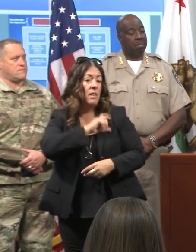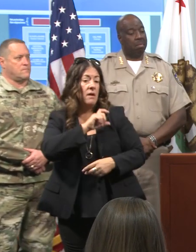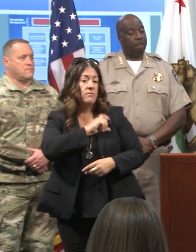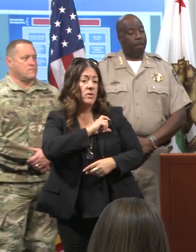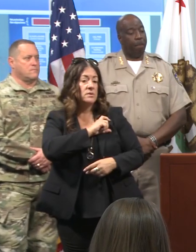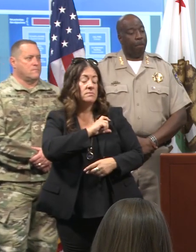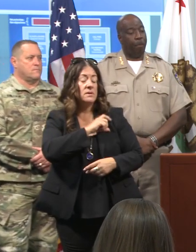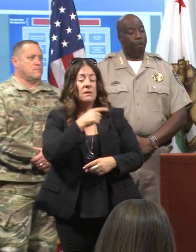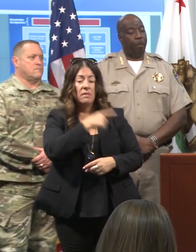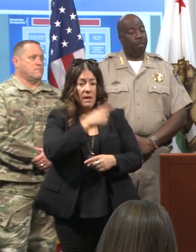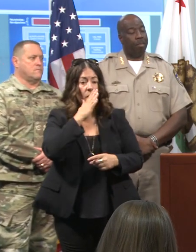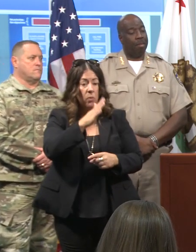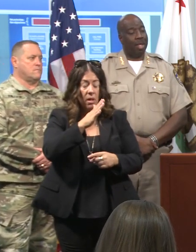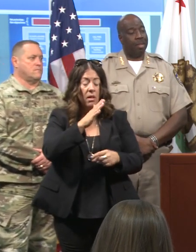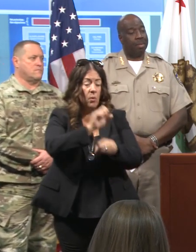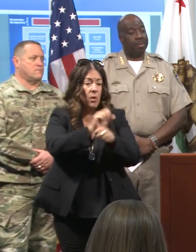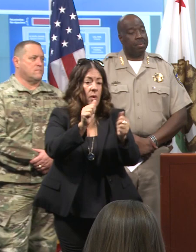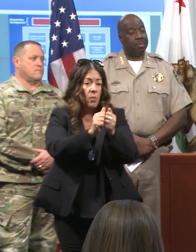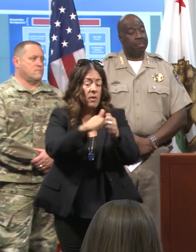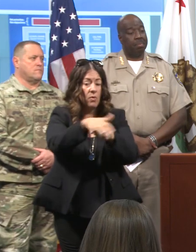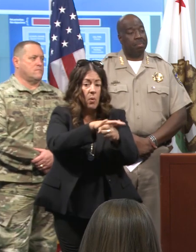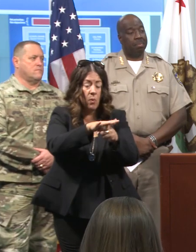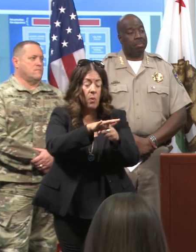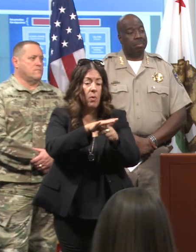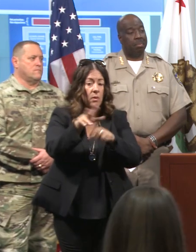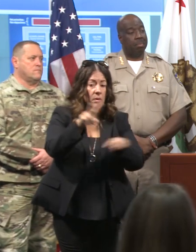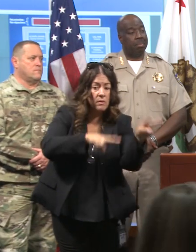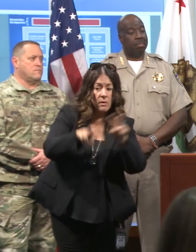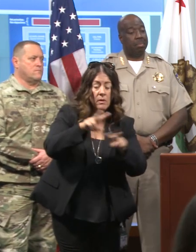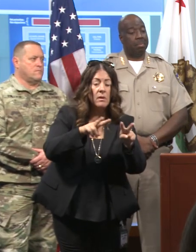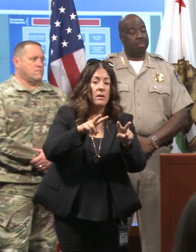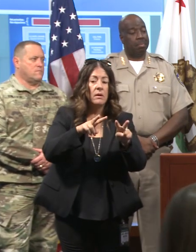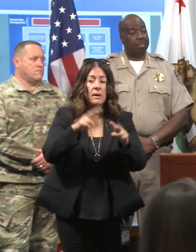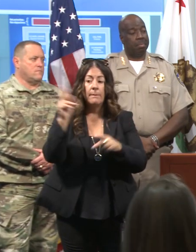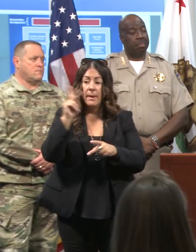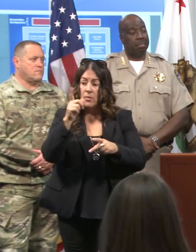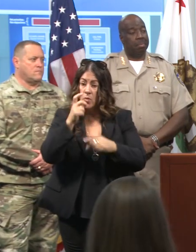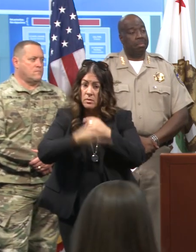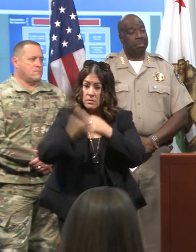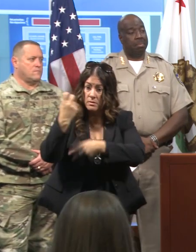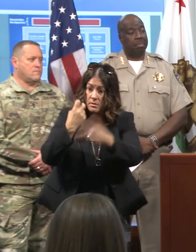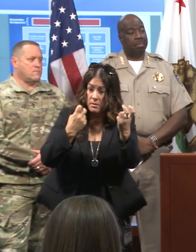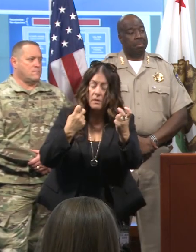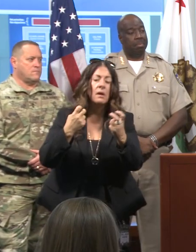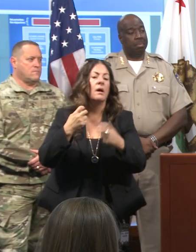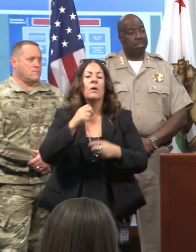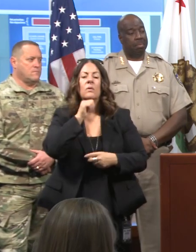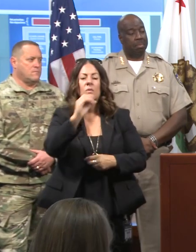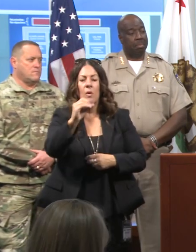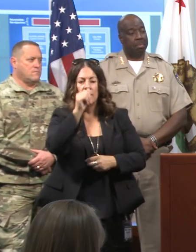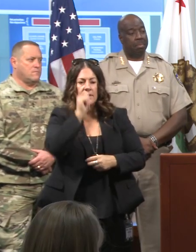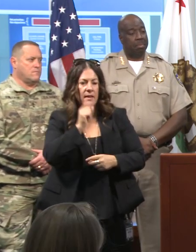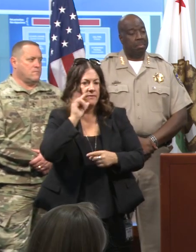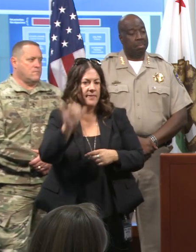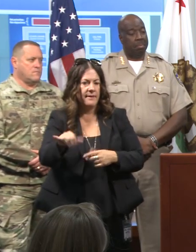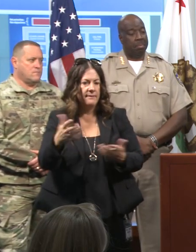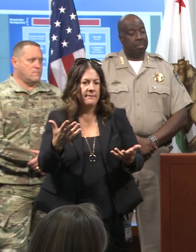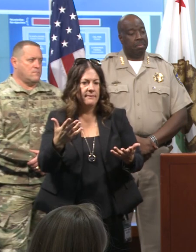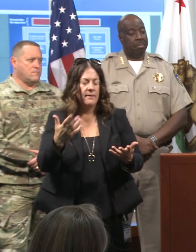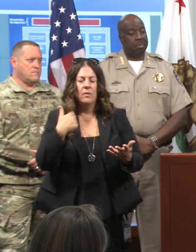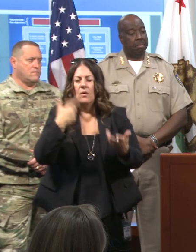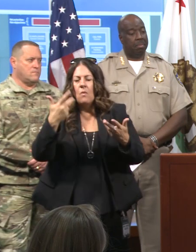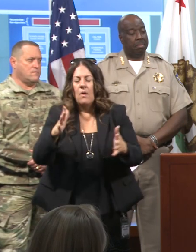the state level to take that very seriously. Looters will not be tolerated whatsoever. And so obviously we don't want